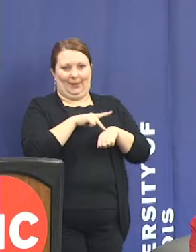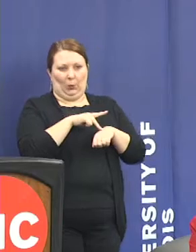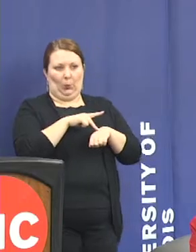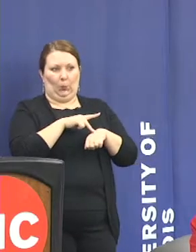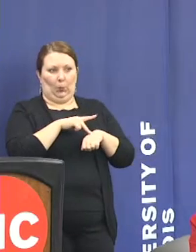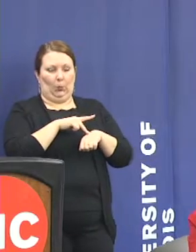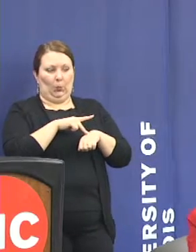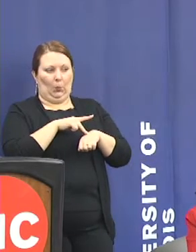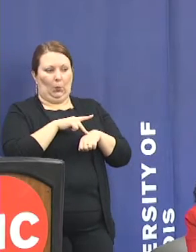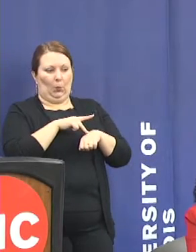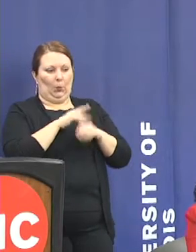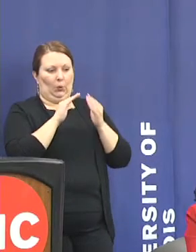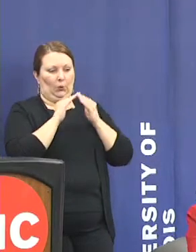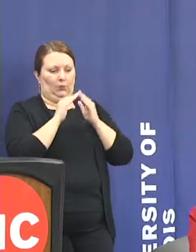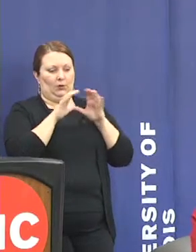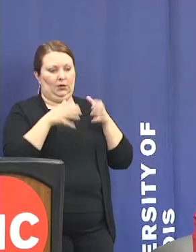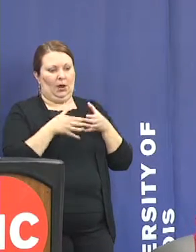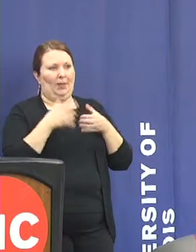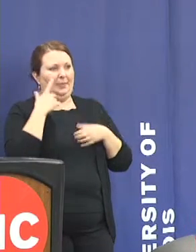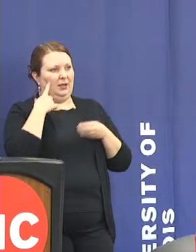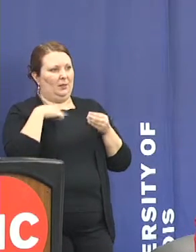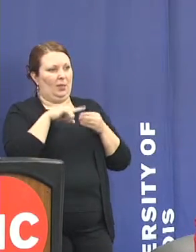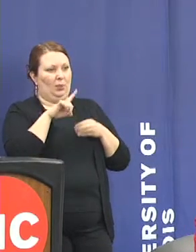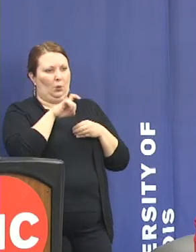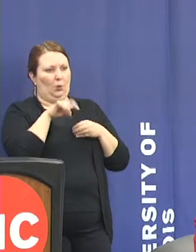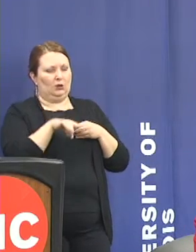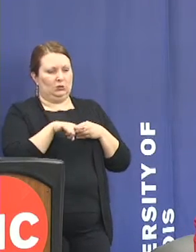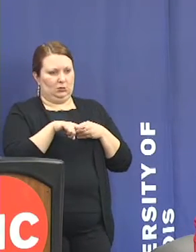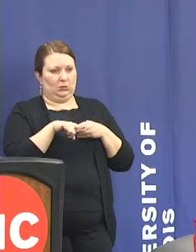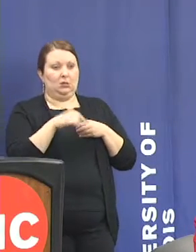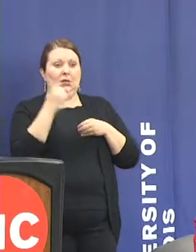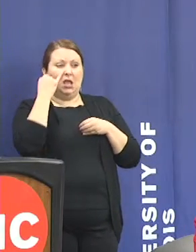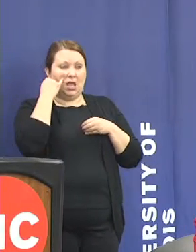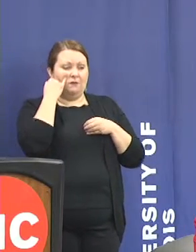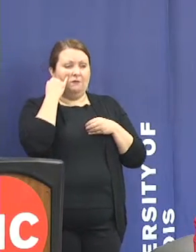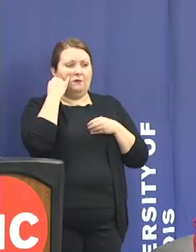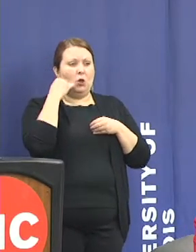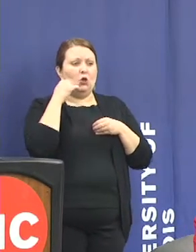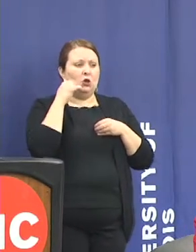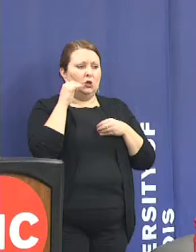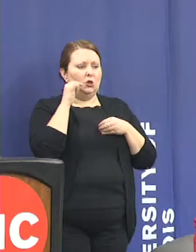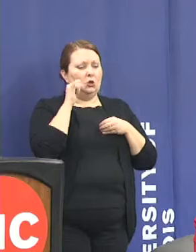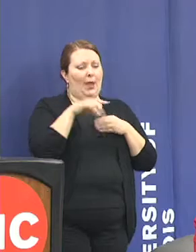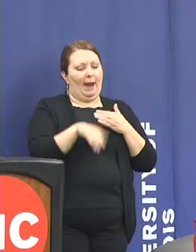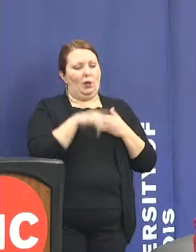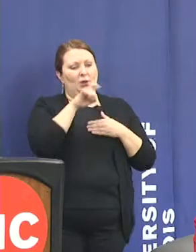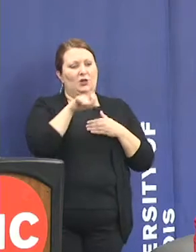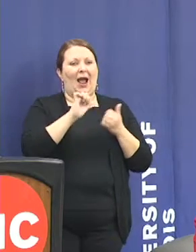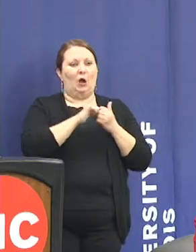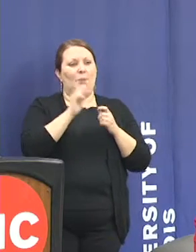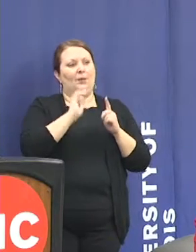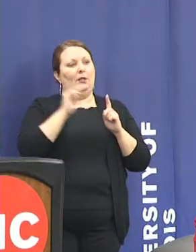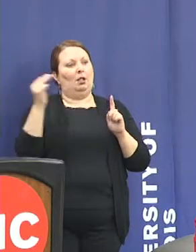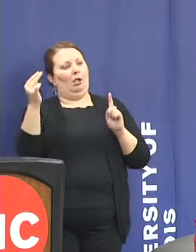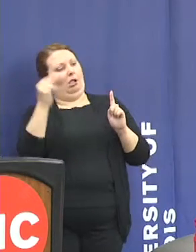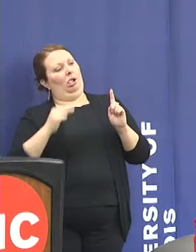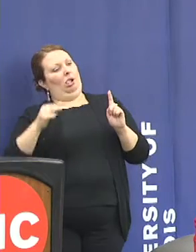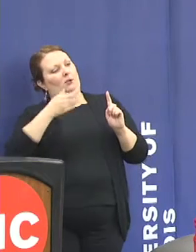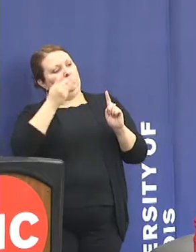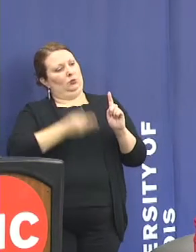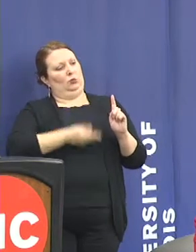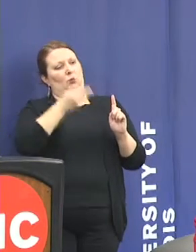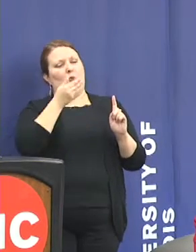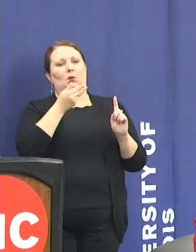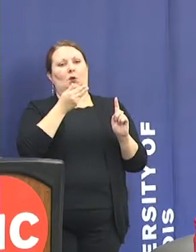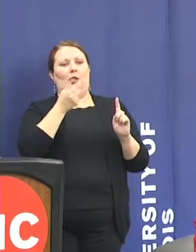communities. So I'm thinking about the question, if we were to place the question of how do people perceive you, I